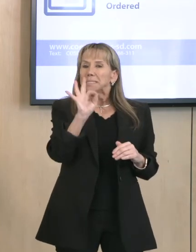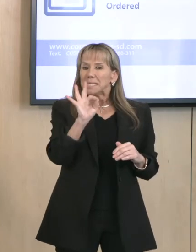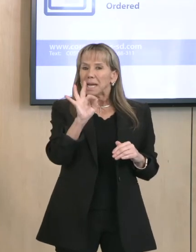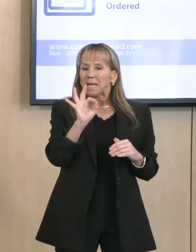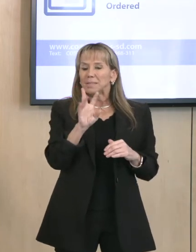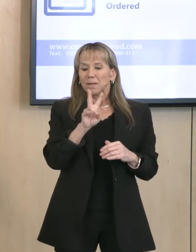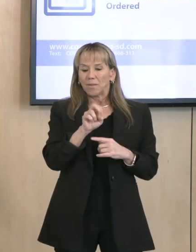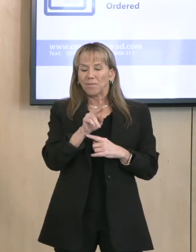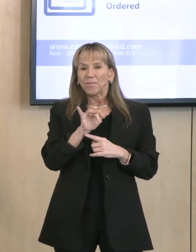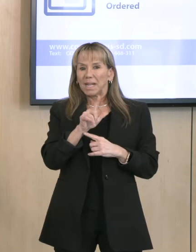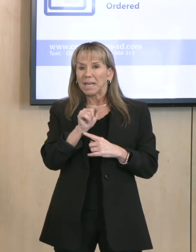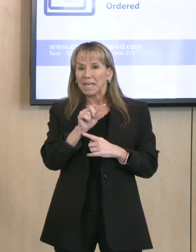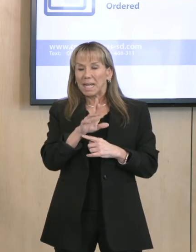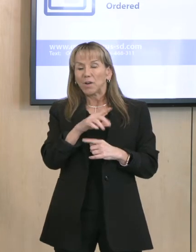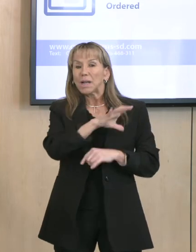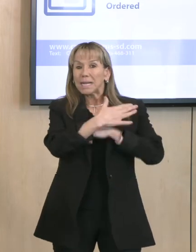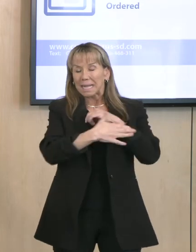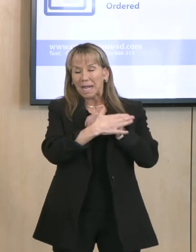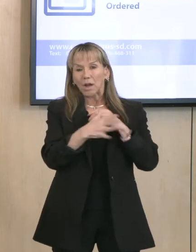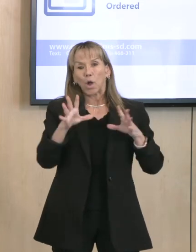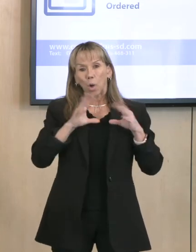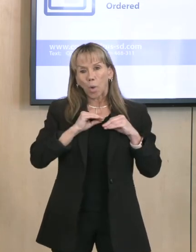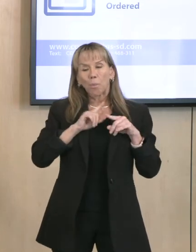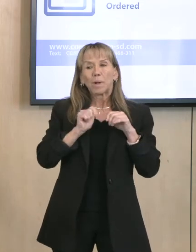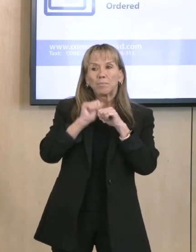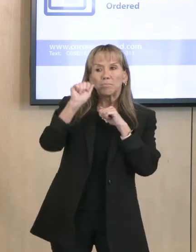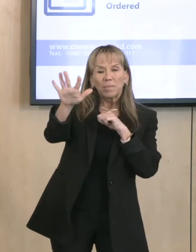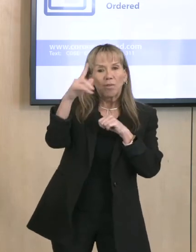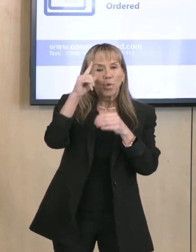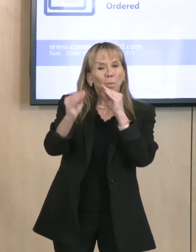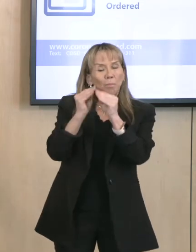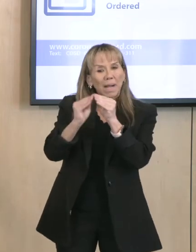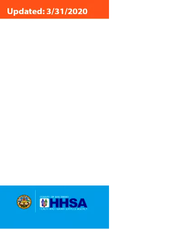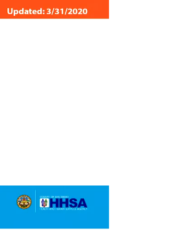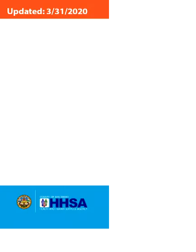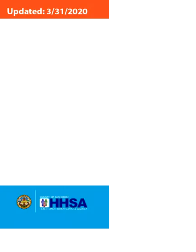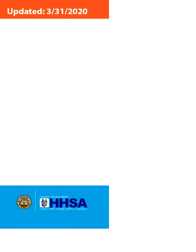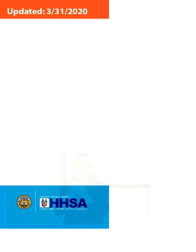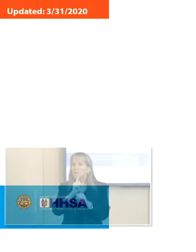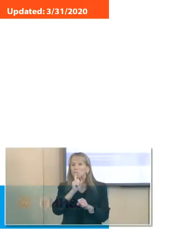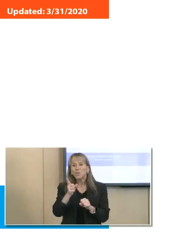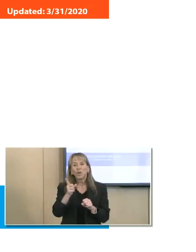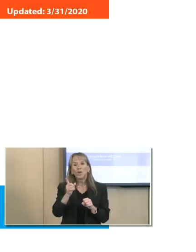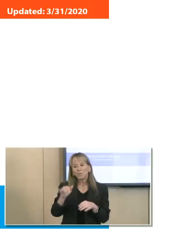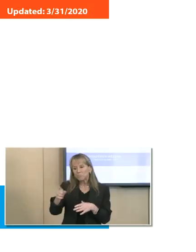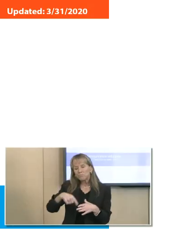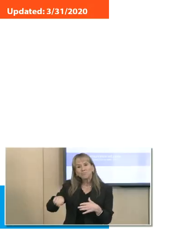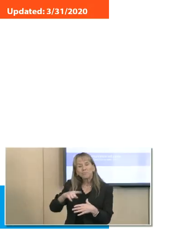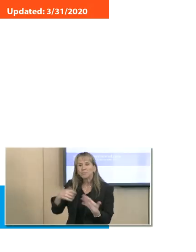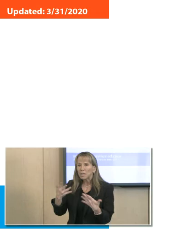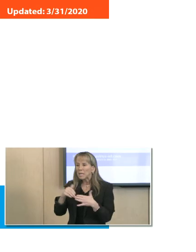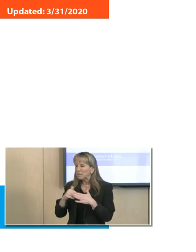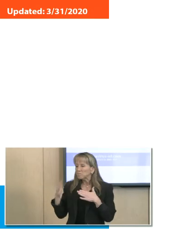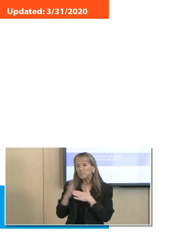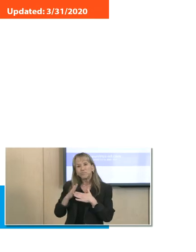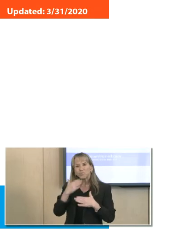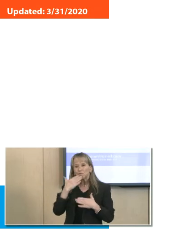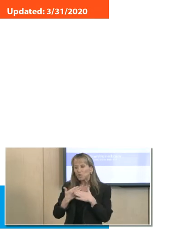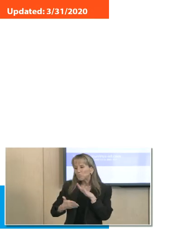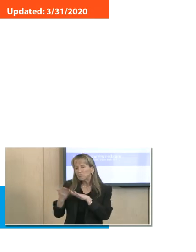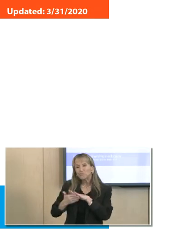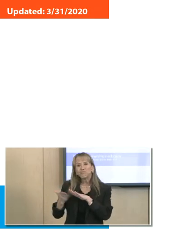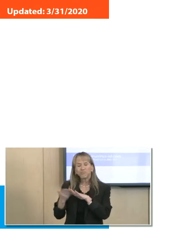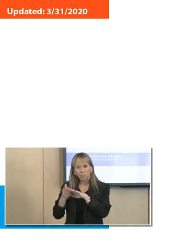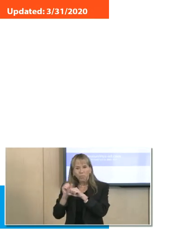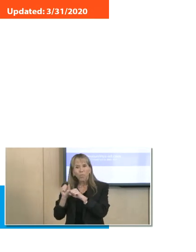owns that have been sent out for maintenance. We want to make sure that ventilators, when they're needed, are in tip-top condition and are